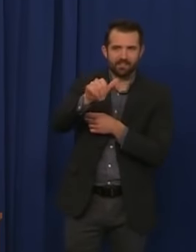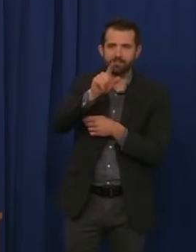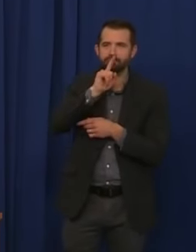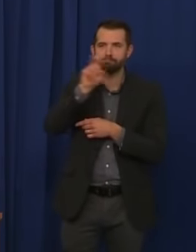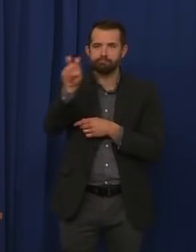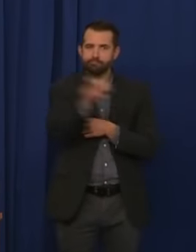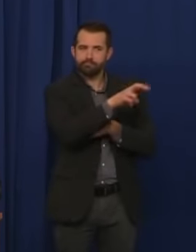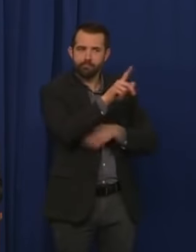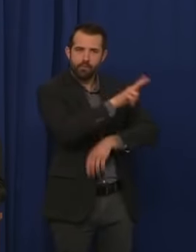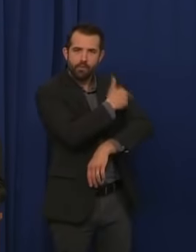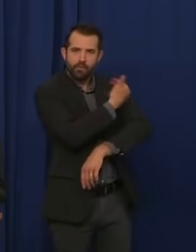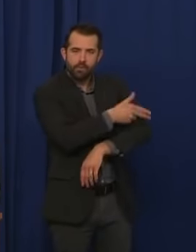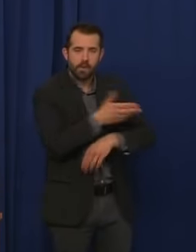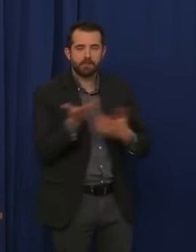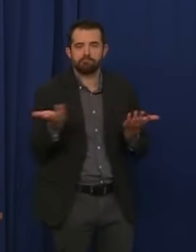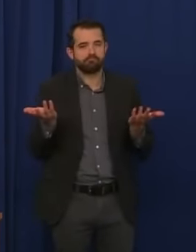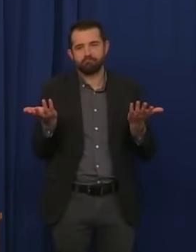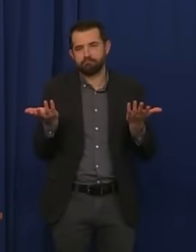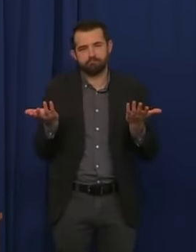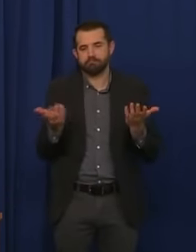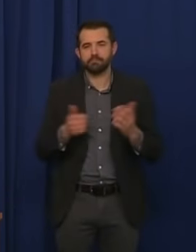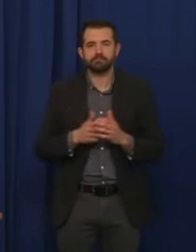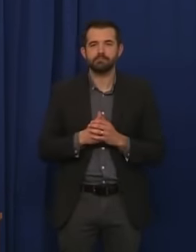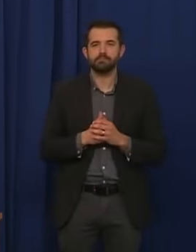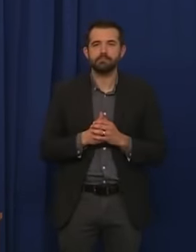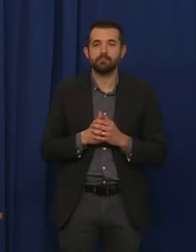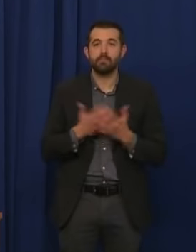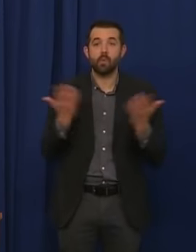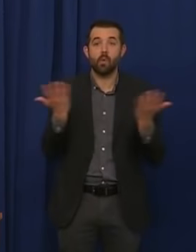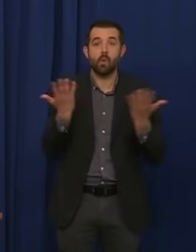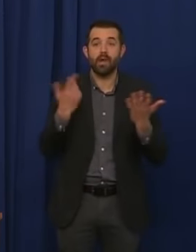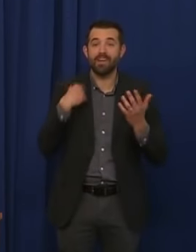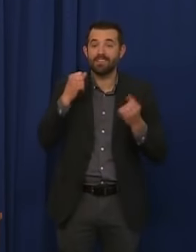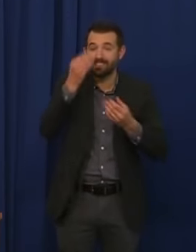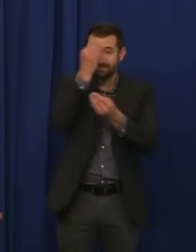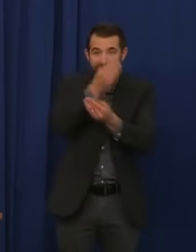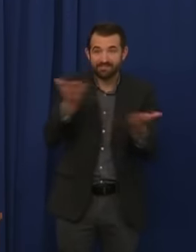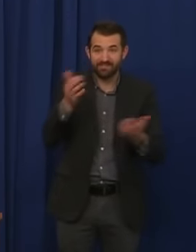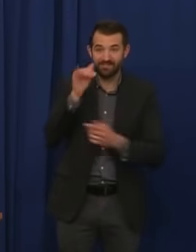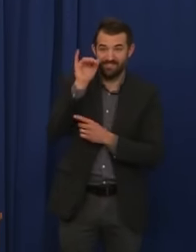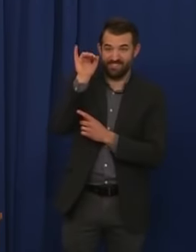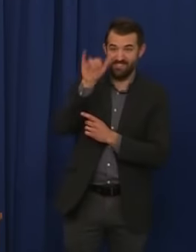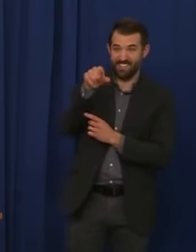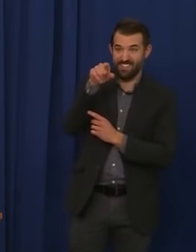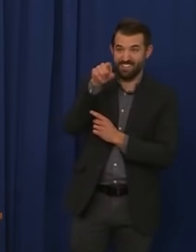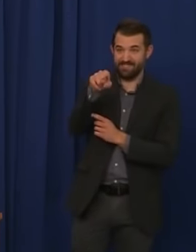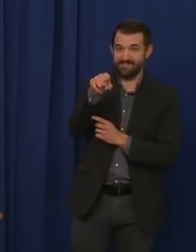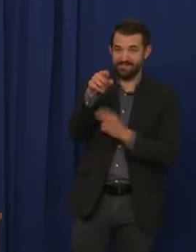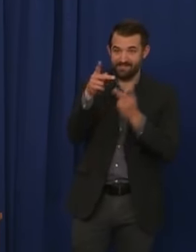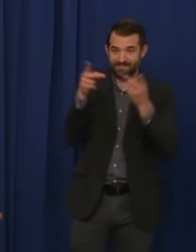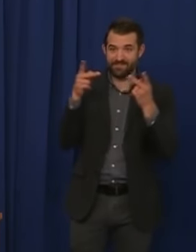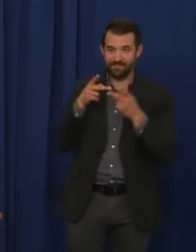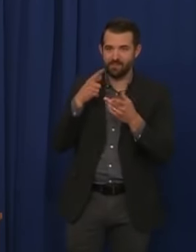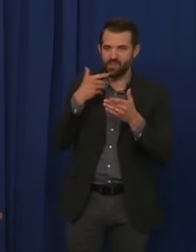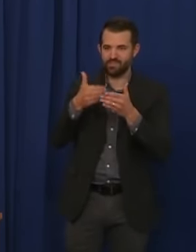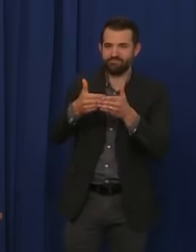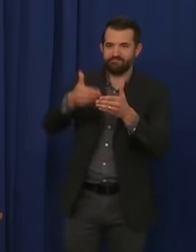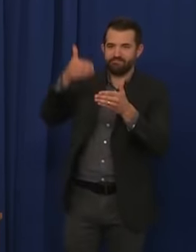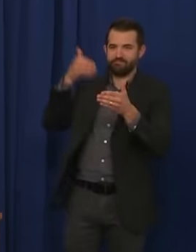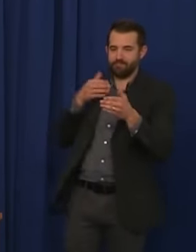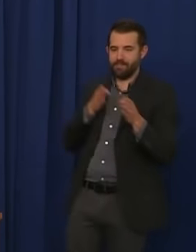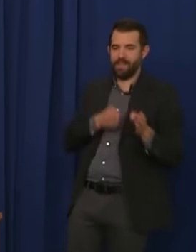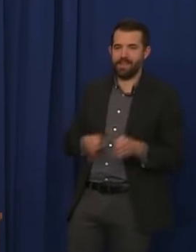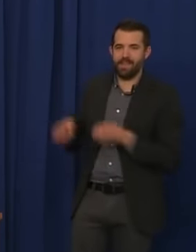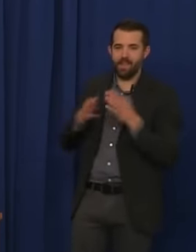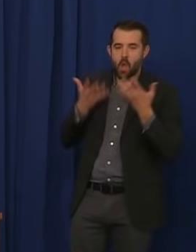the hospital. What I can tell you, though, is that type of advanced care planning is certainly part of